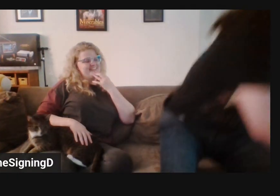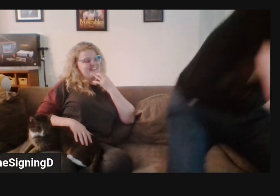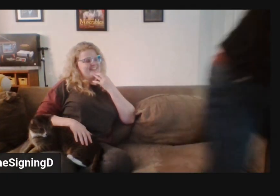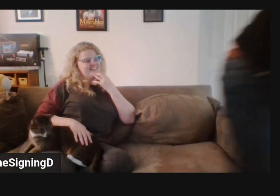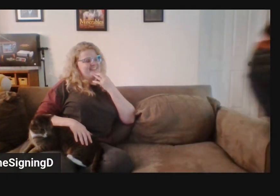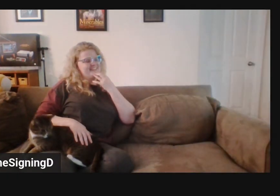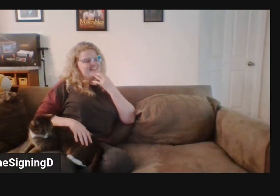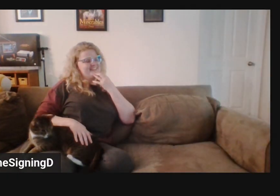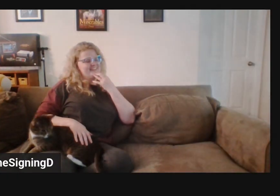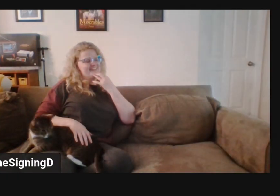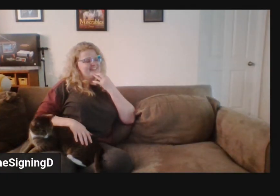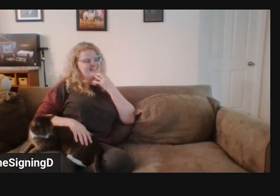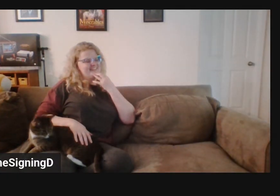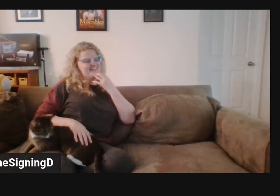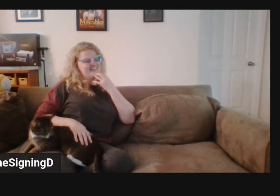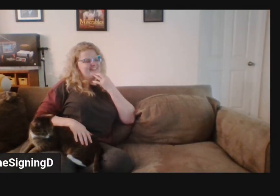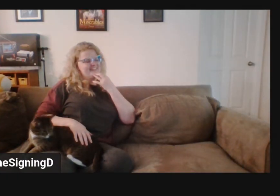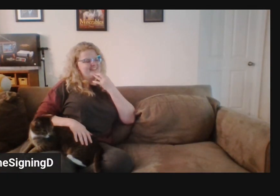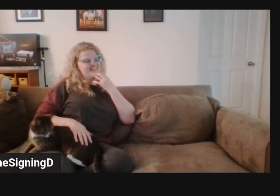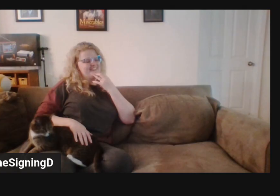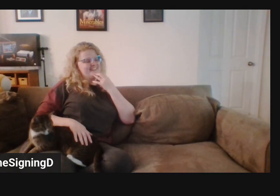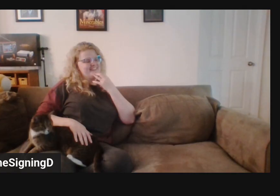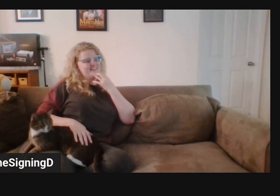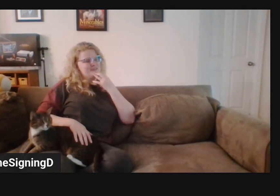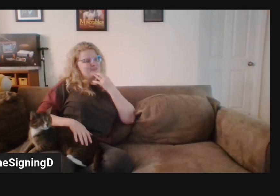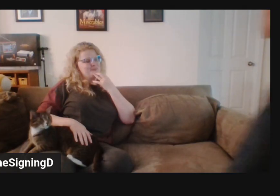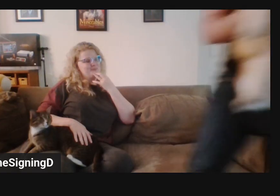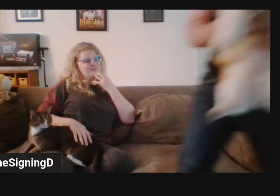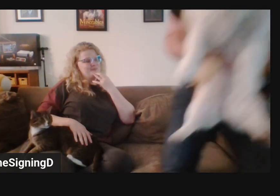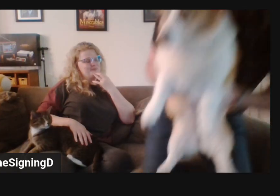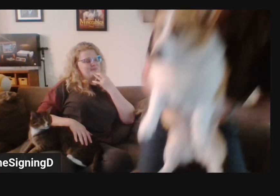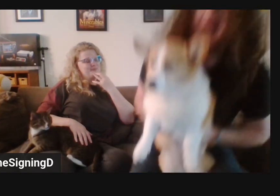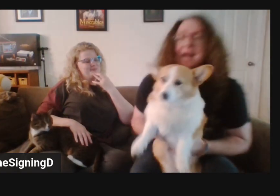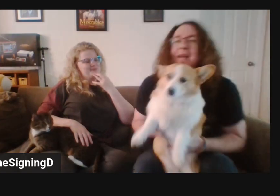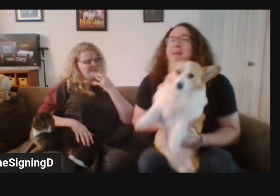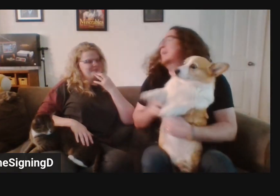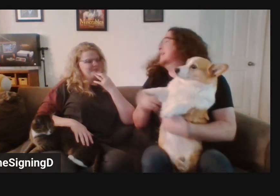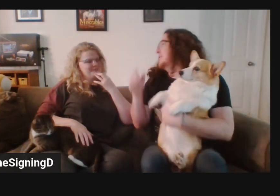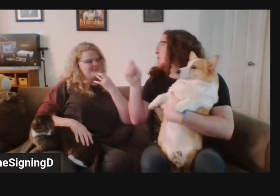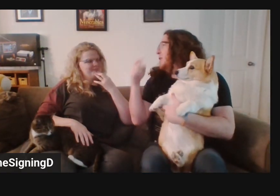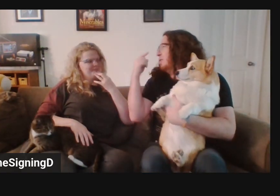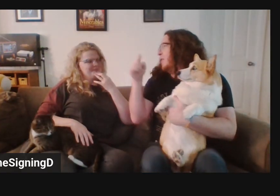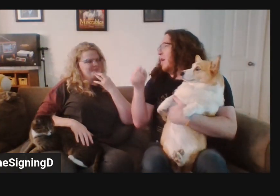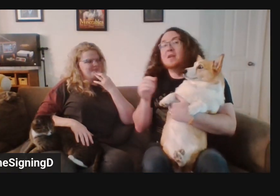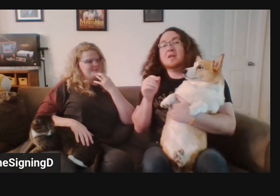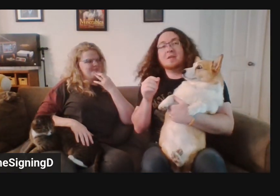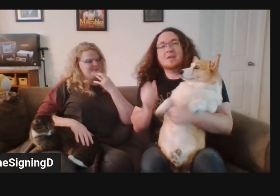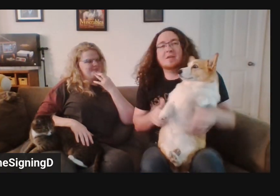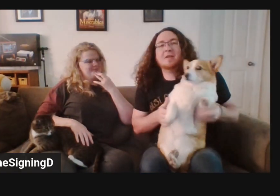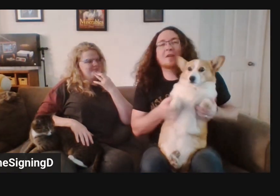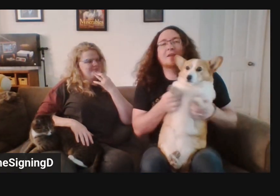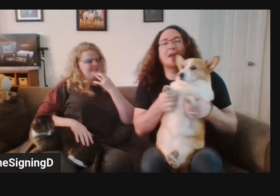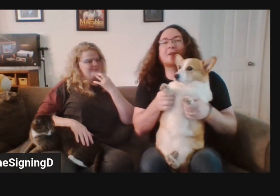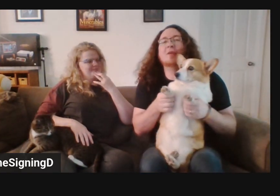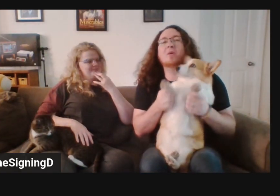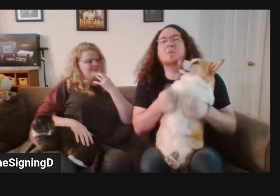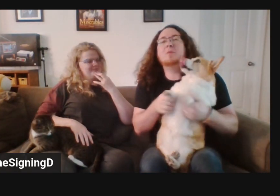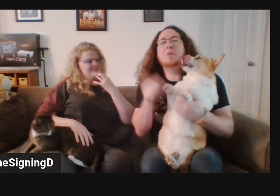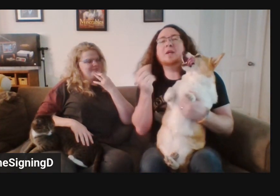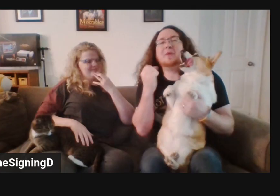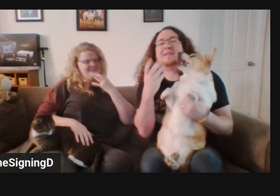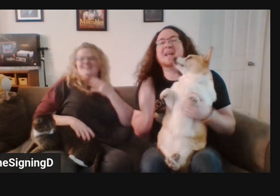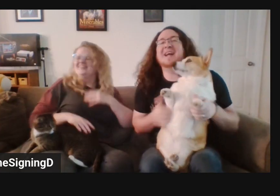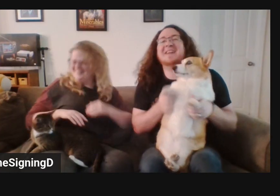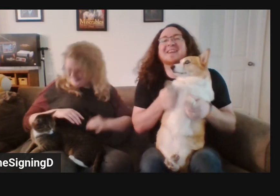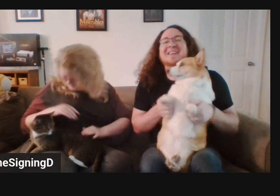Oh, hang on. All right. Eowyn, you got an answer. Come on, Eowyn. All right. Here, This we is a give question. the Corgis microphones. Yeah. Well,